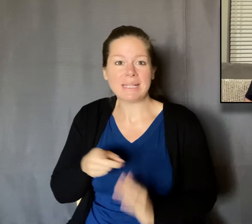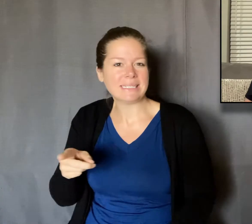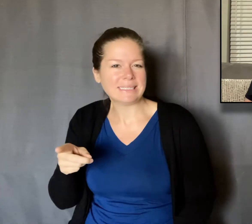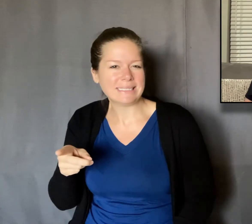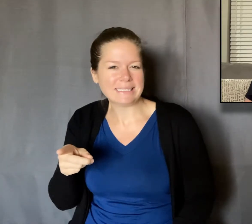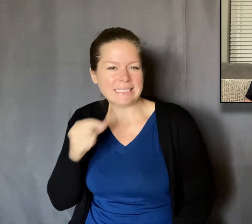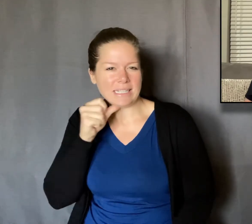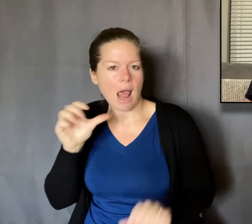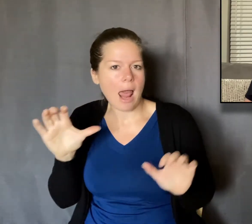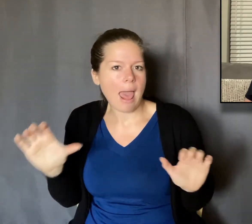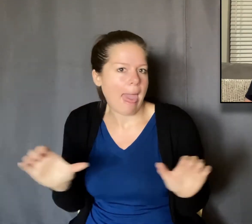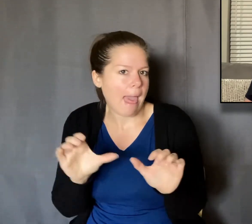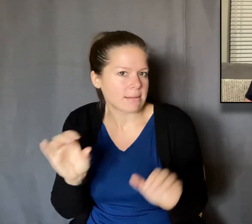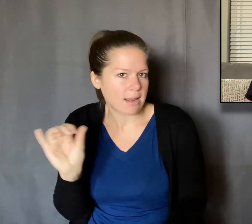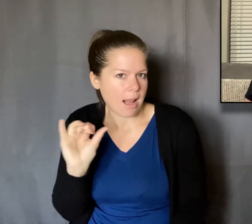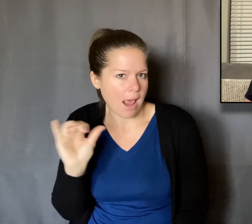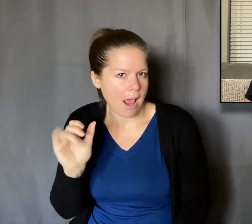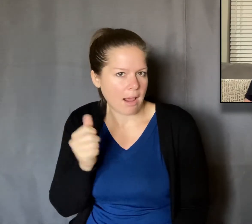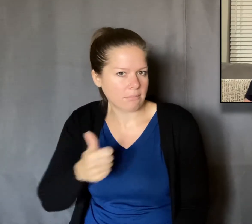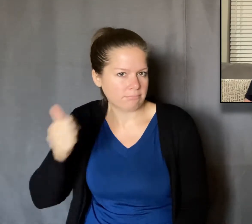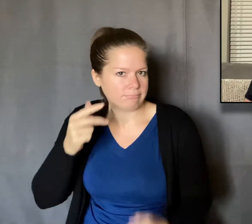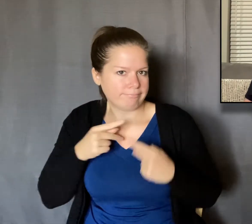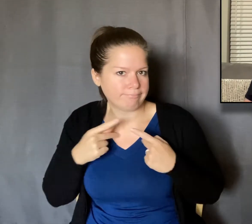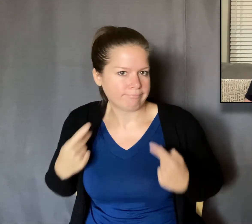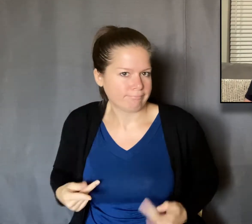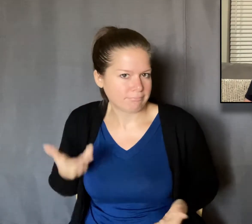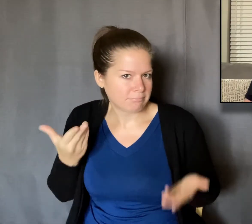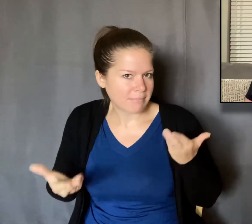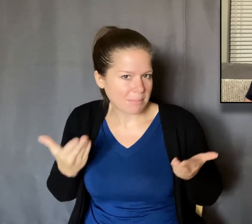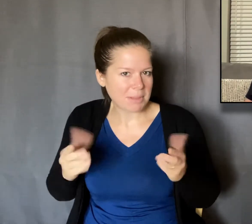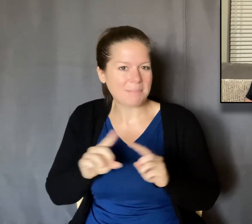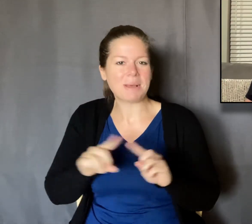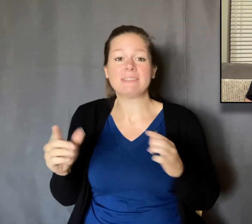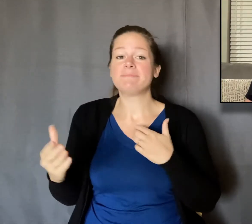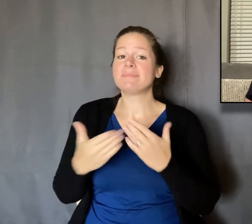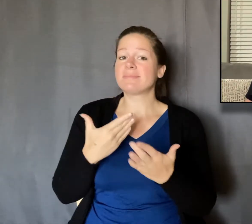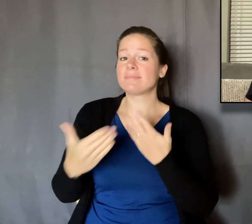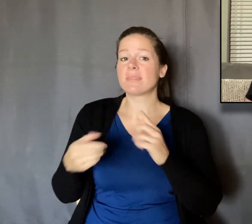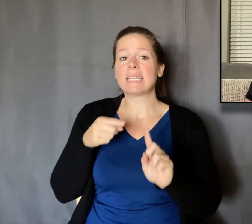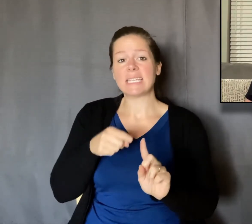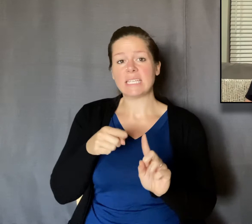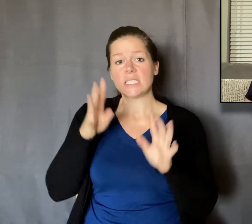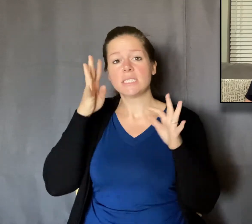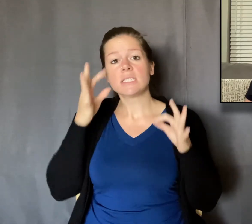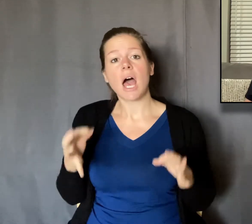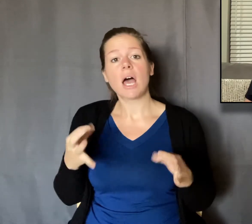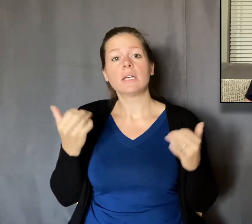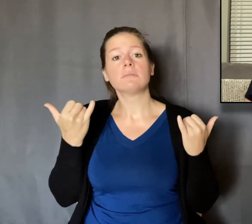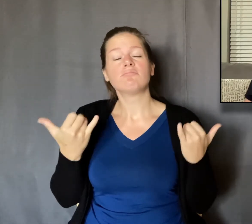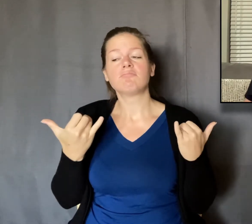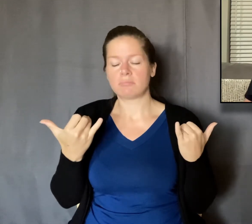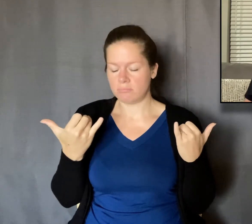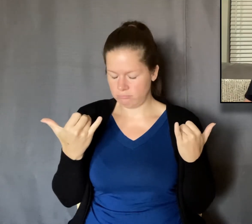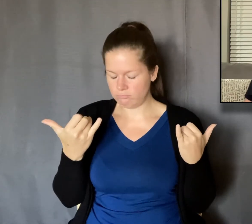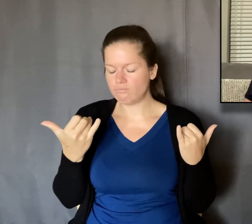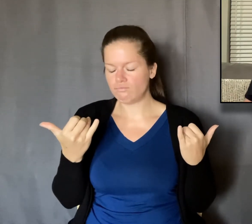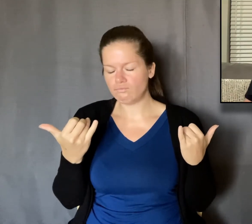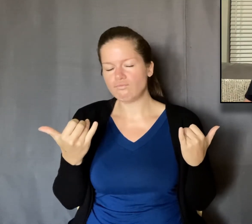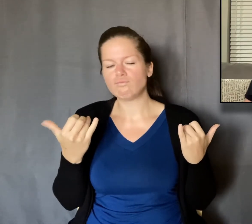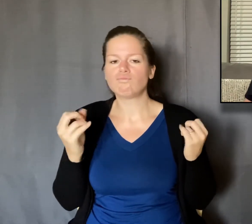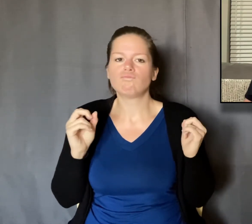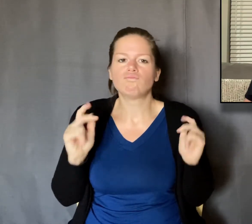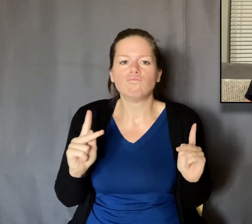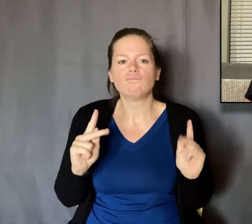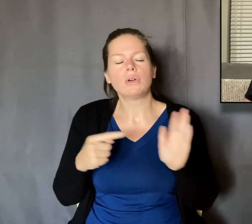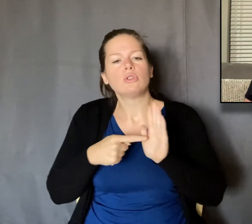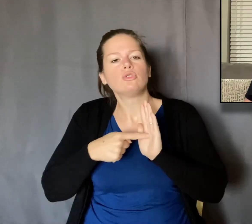rate, Paul comes to realize that he's the high priest, or decides he needs to respect Ananias, even though he's not a good